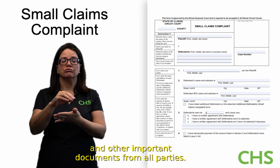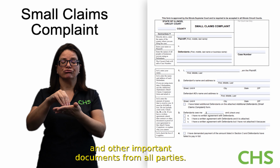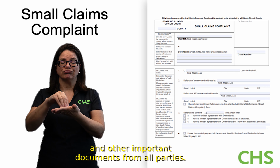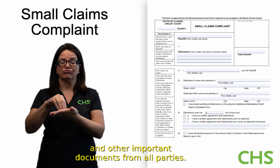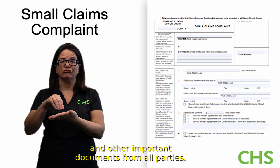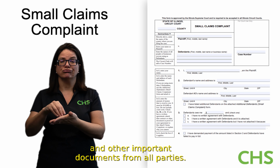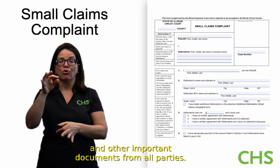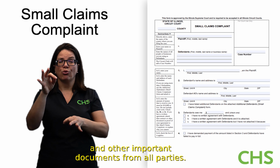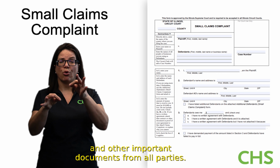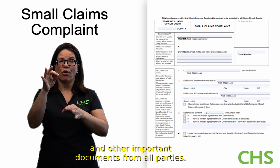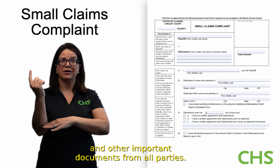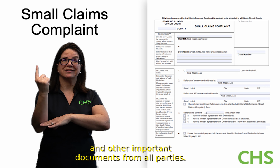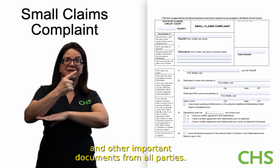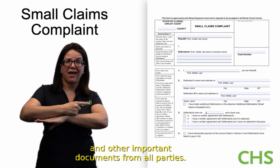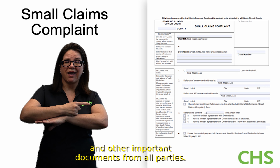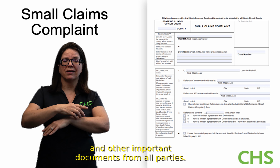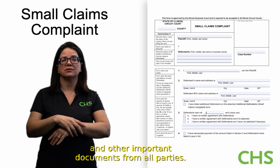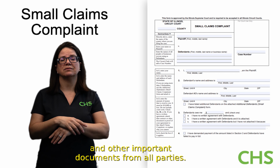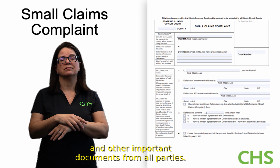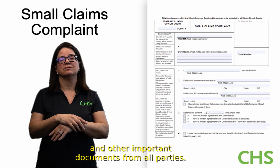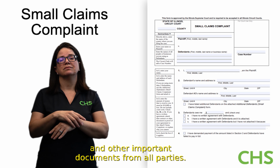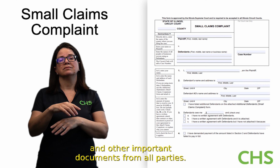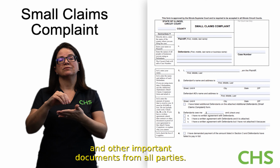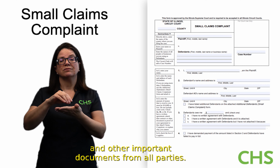other important documents from all parties.